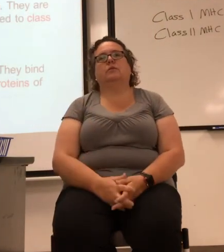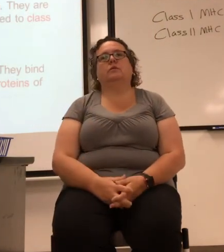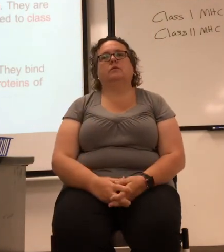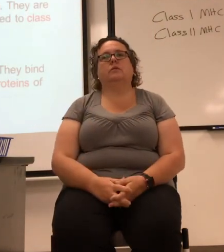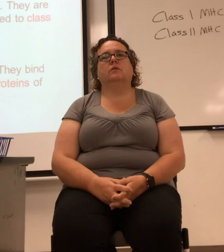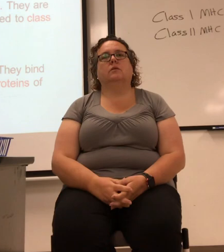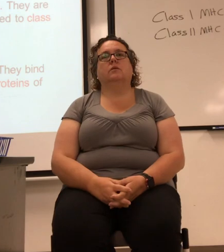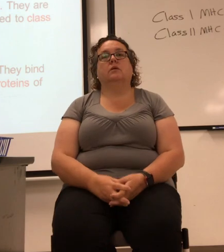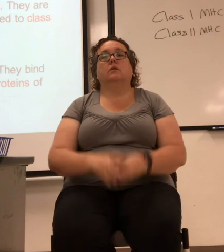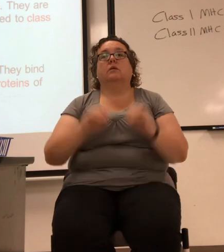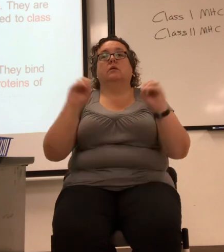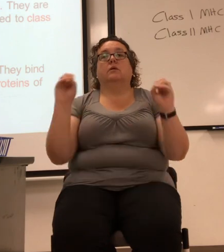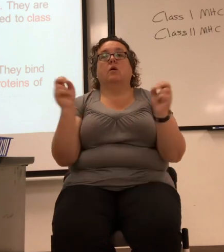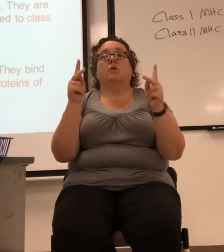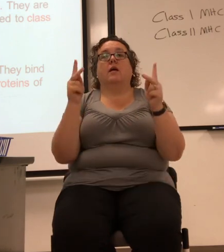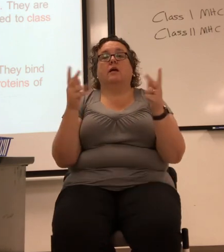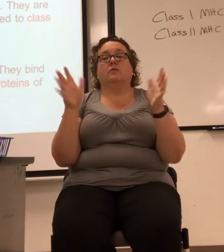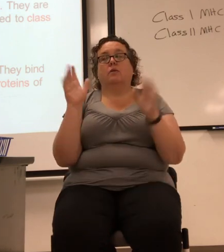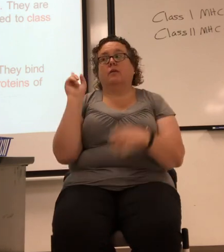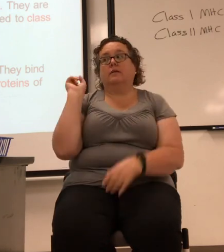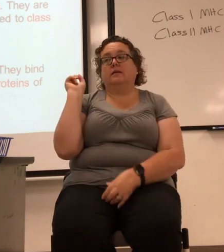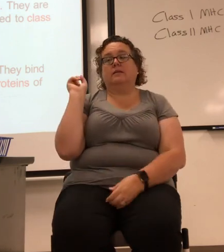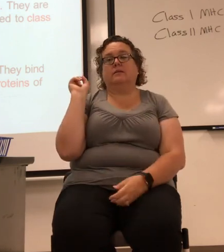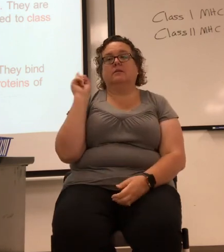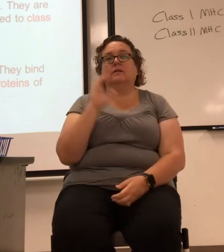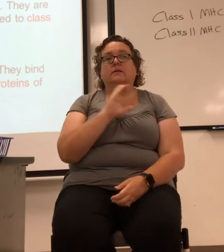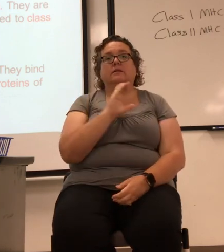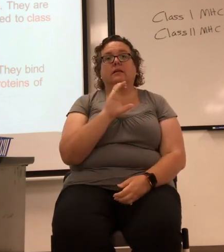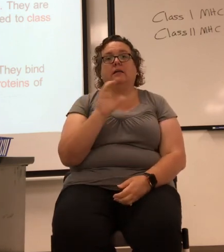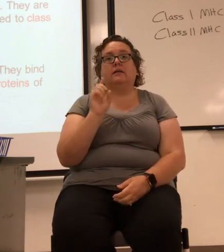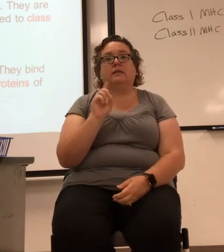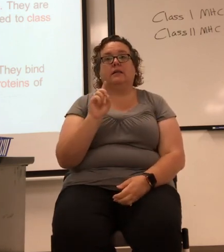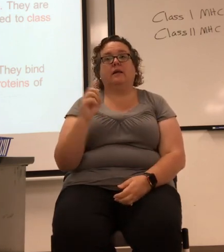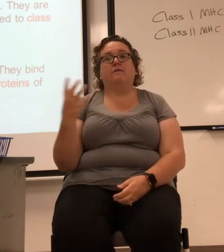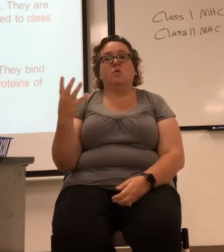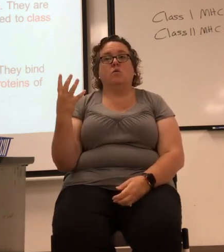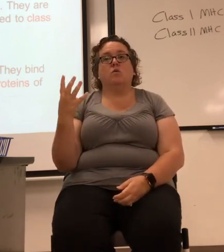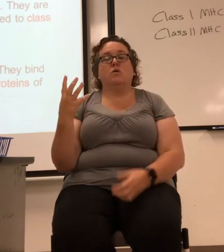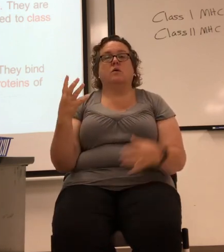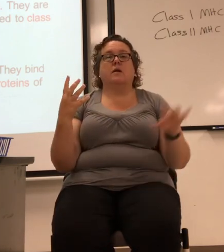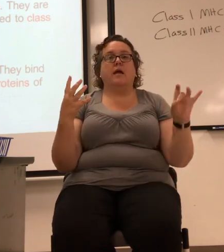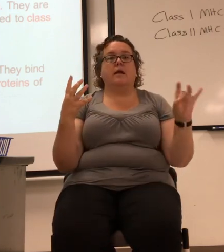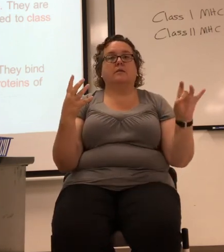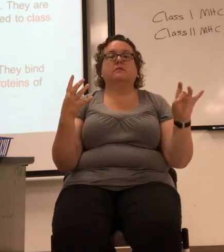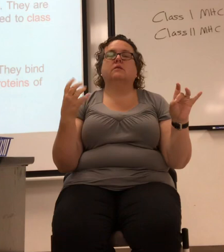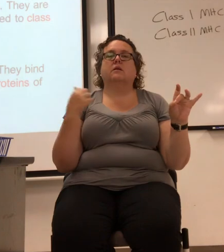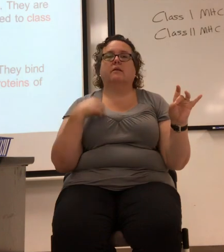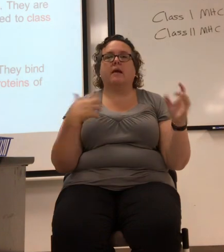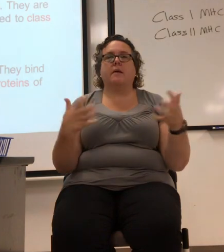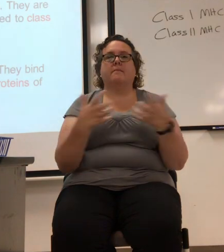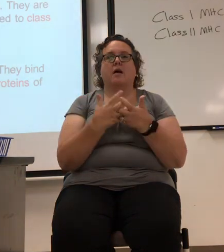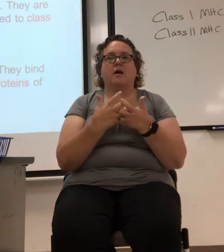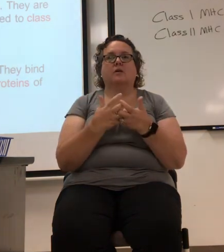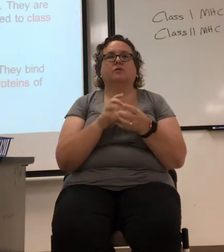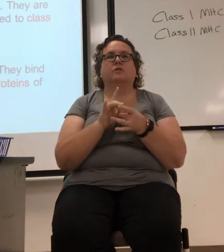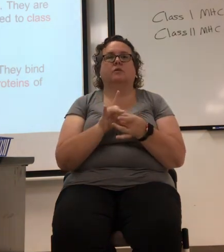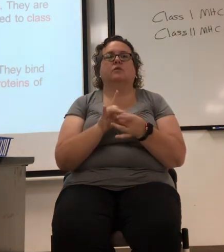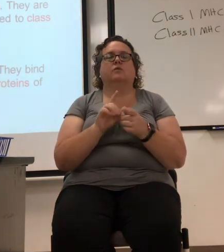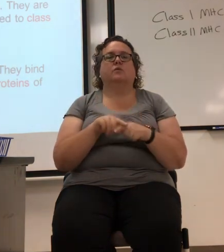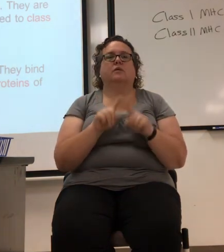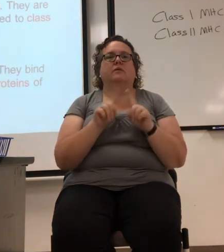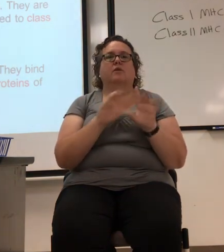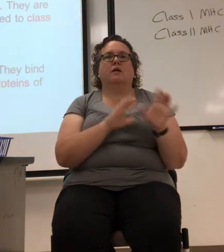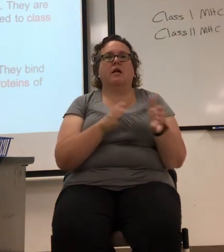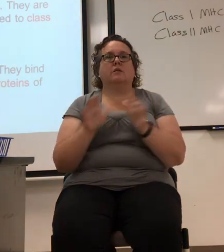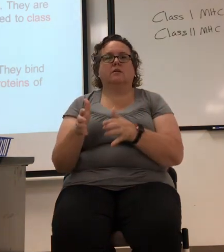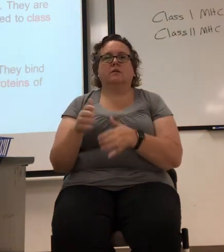two. Okay, so that's what I got here. The CD4 and 8, you know, these cells bind to different classes of MHC proteins. Class